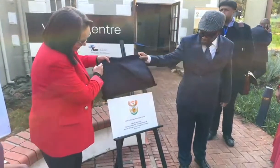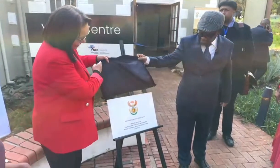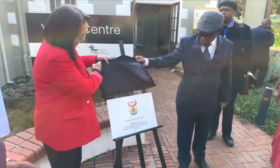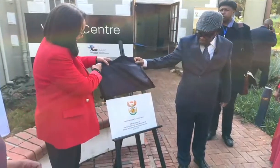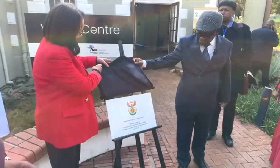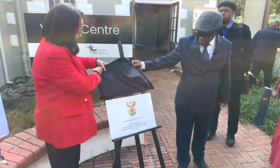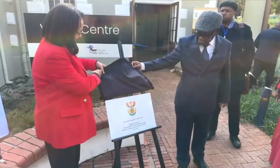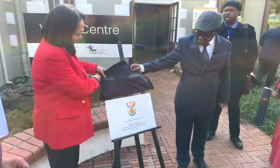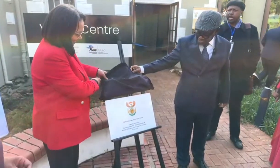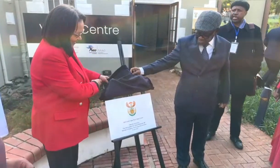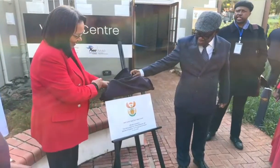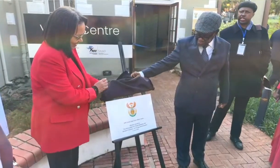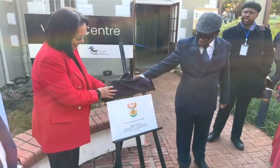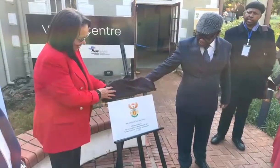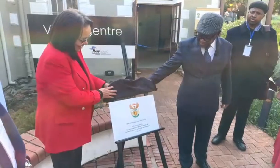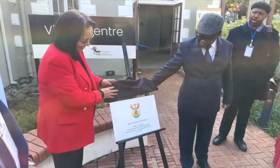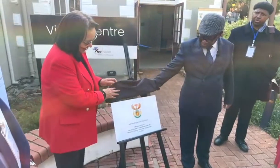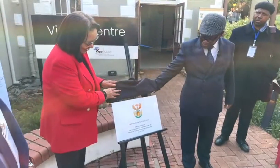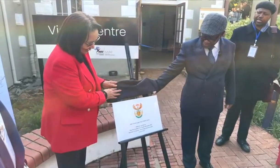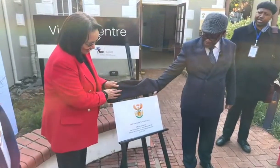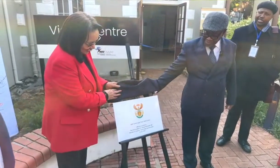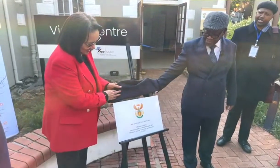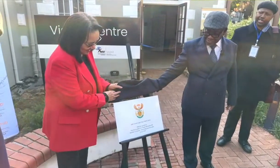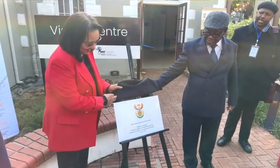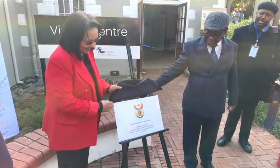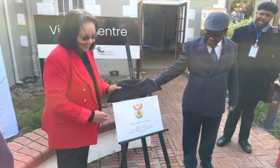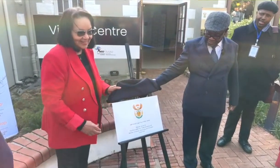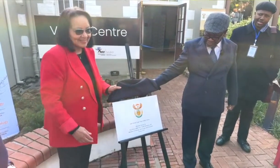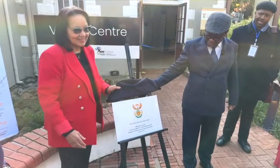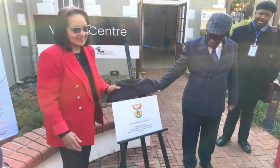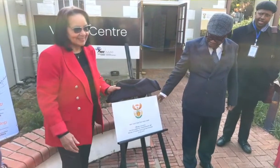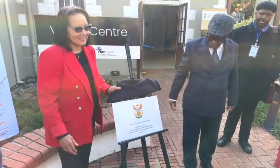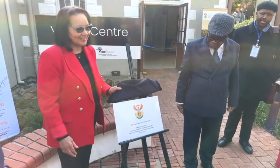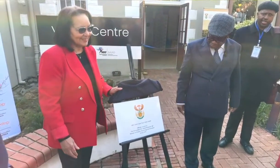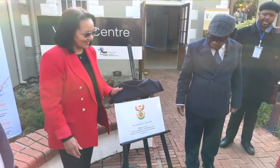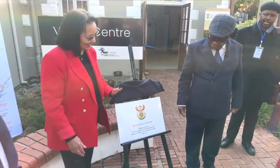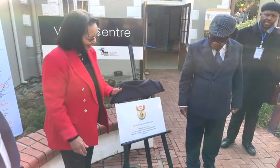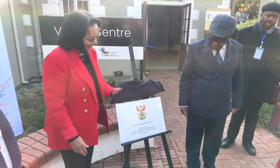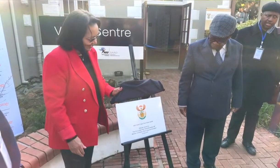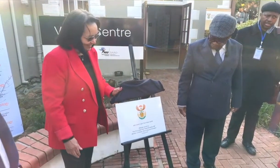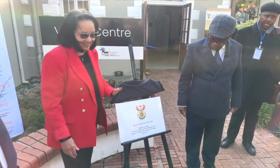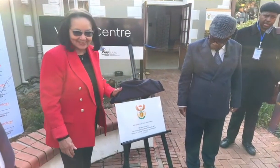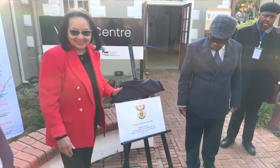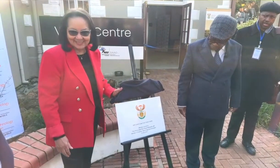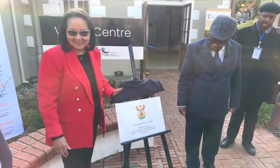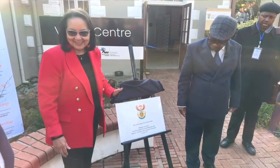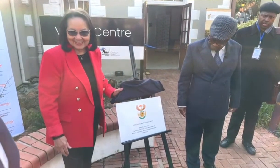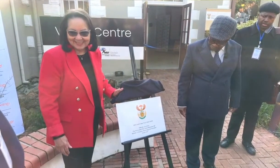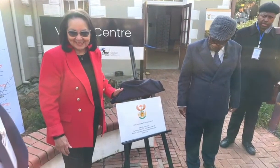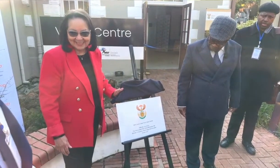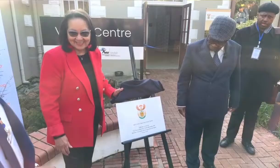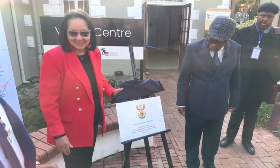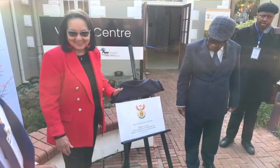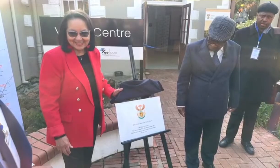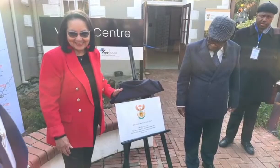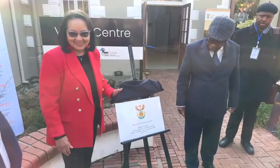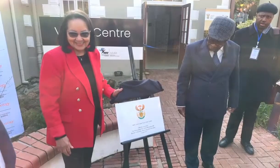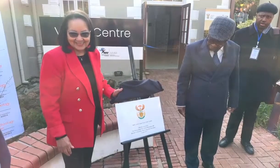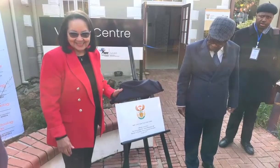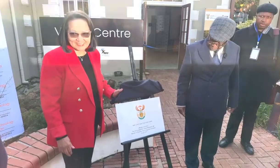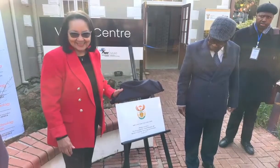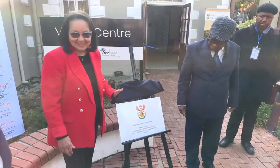Get the CEO to kindly just read for us what's written there. NRF SAAO Cape Town Visitor